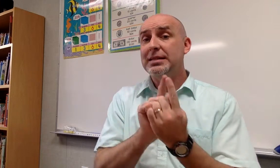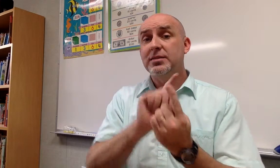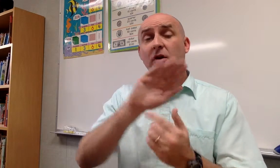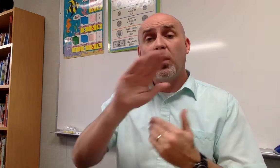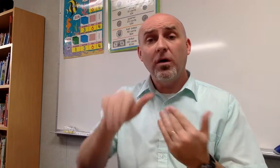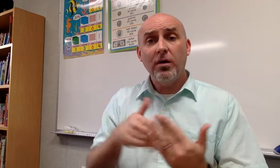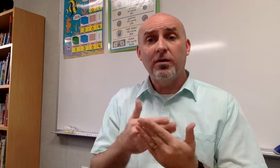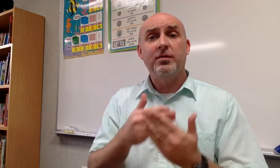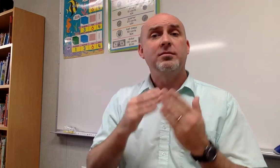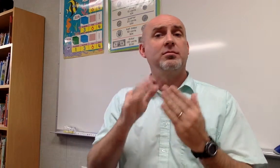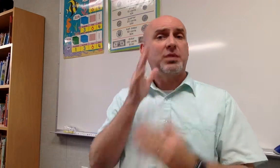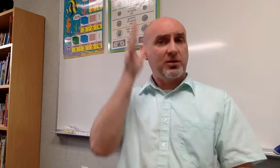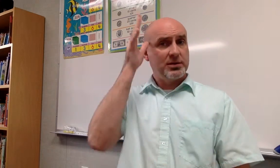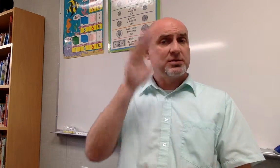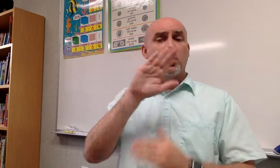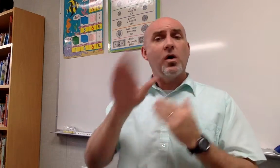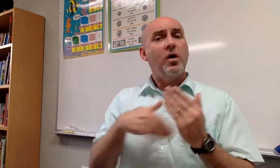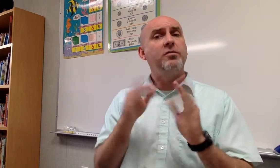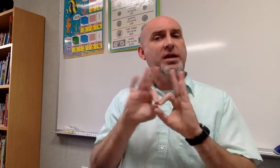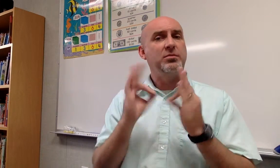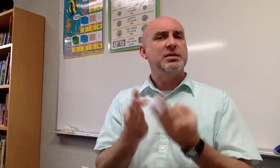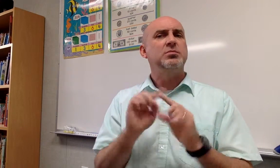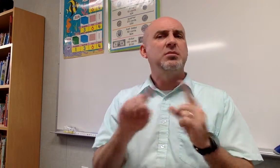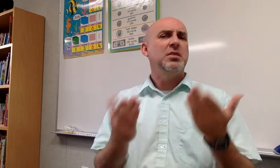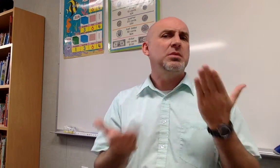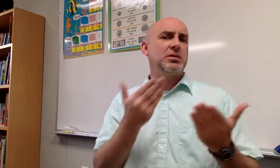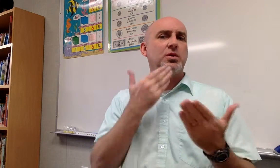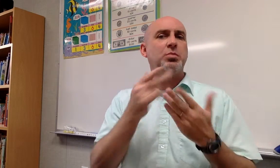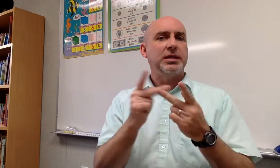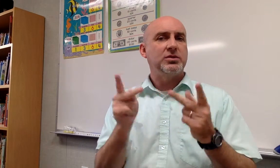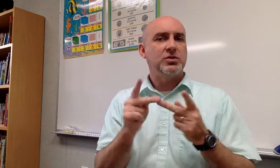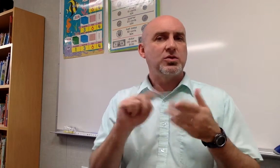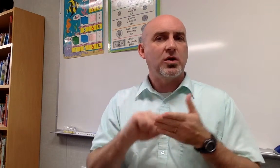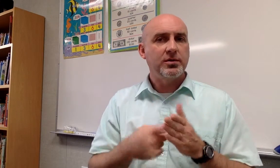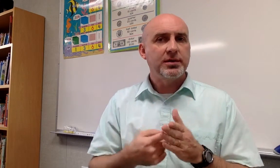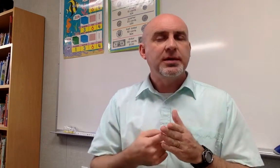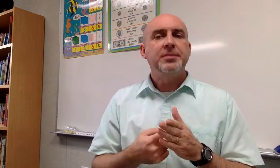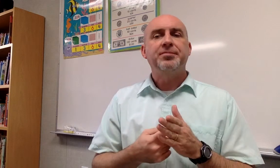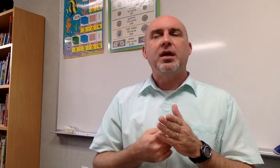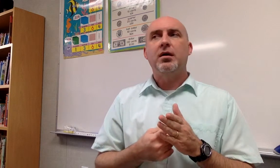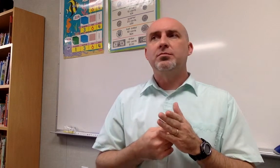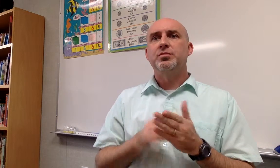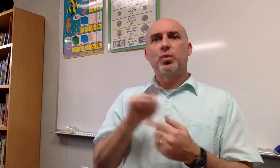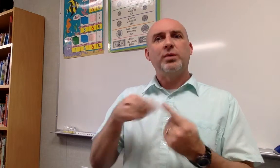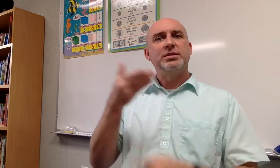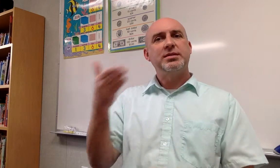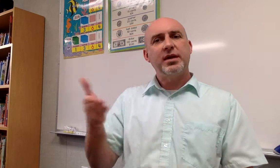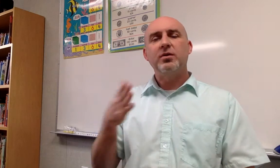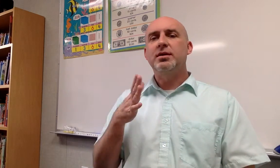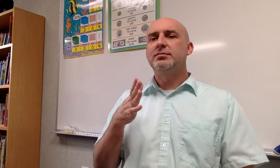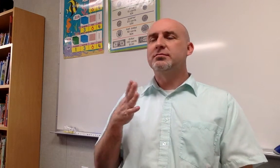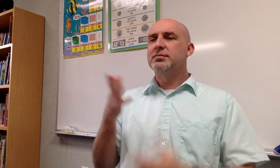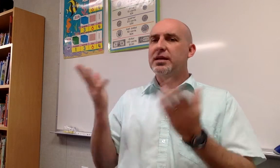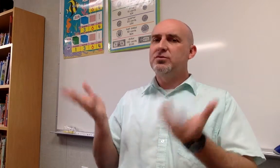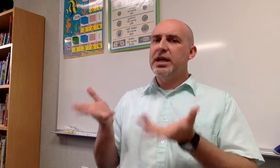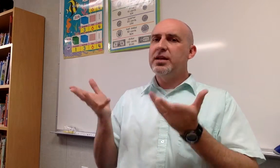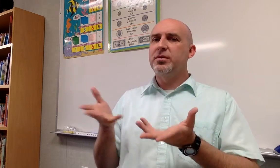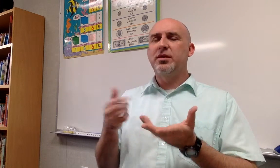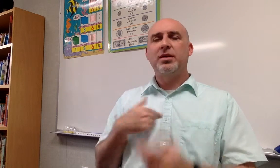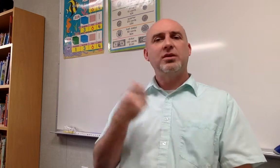of all parents, or all families, but maybe it's a good place to start. When I was there and kind of chatting with them, I